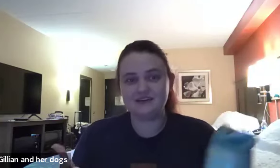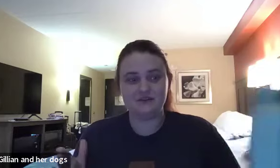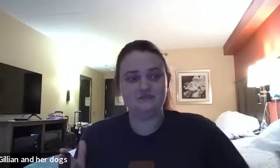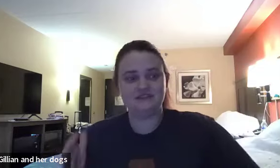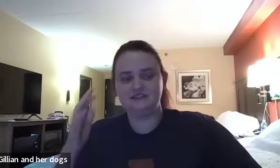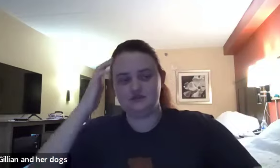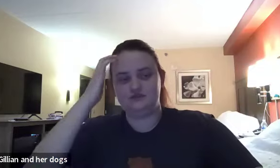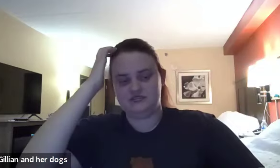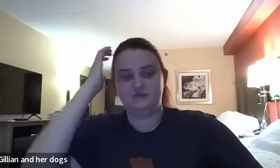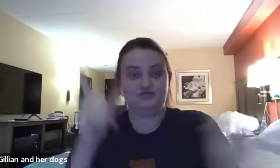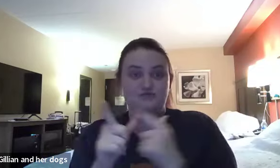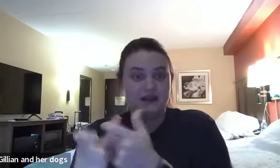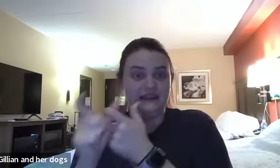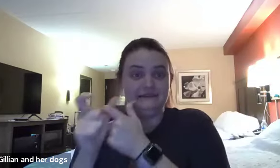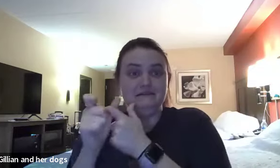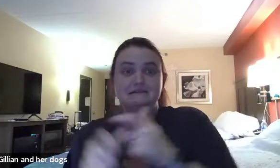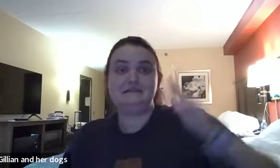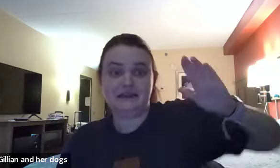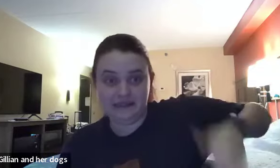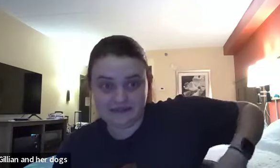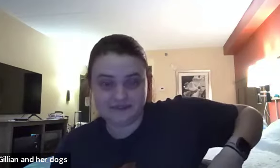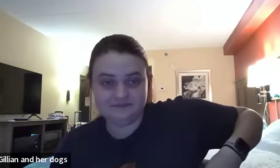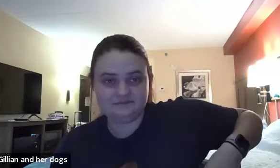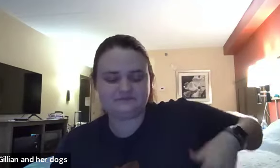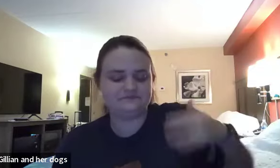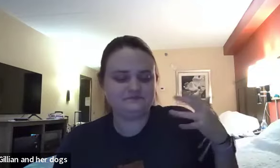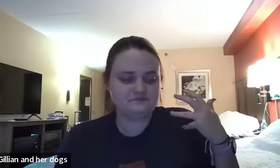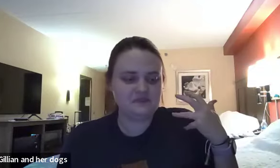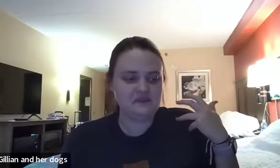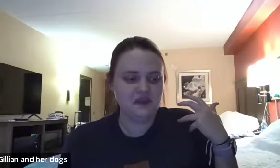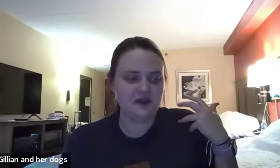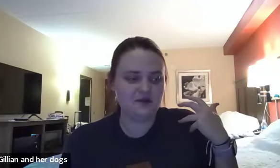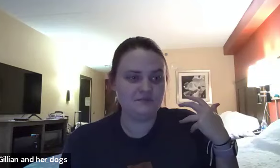if you did do, for example, running late, um,